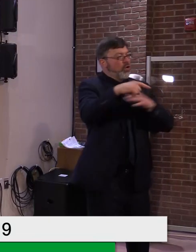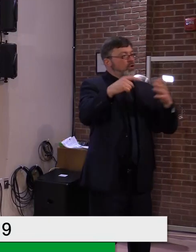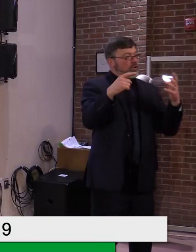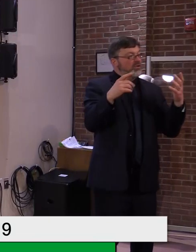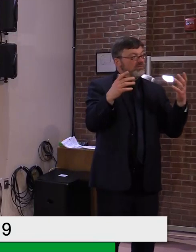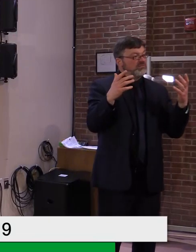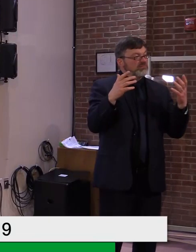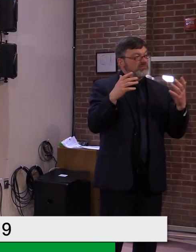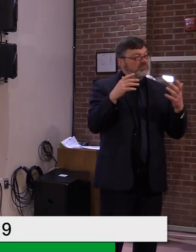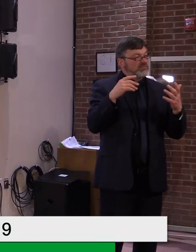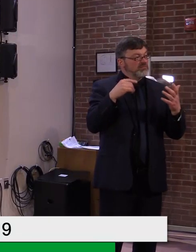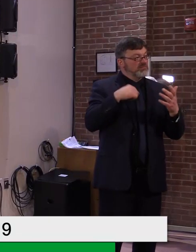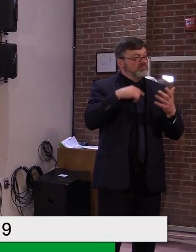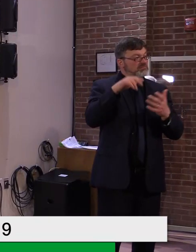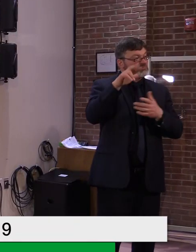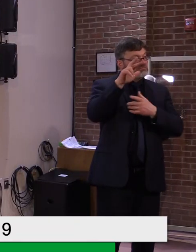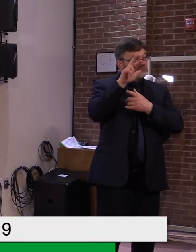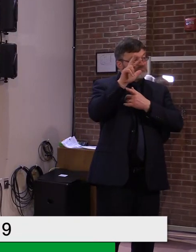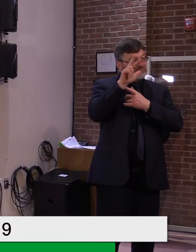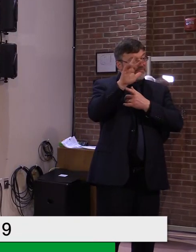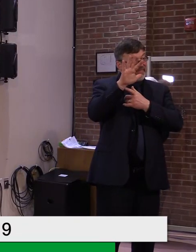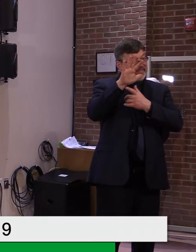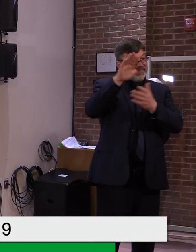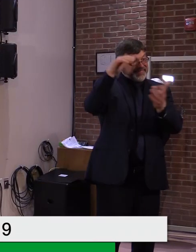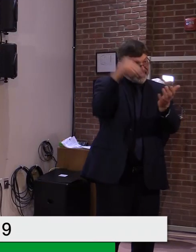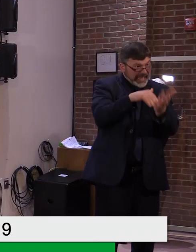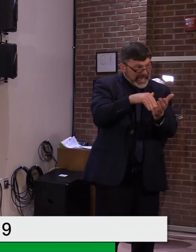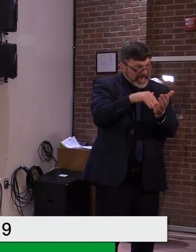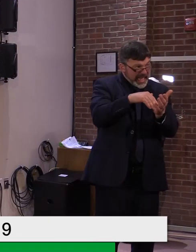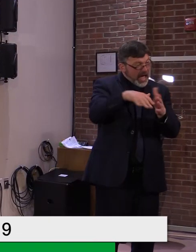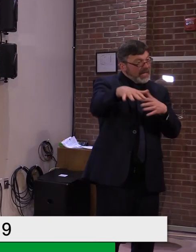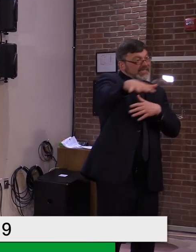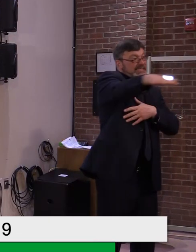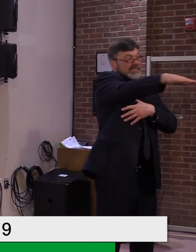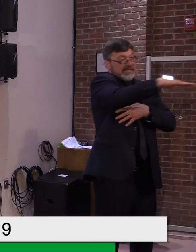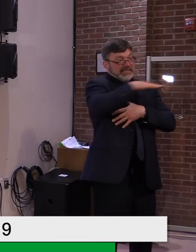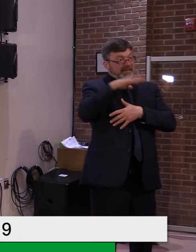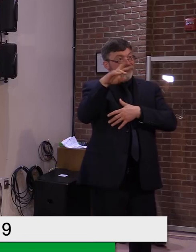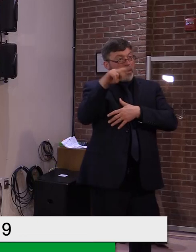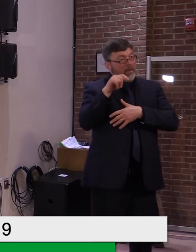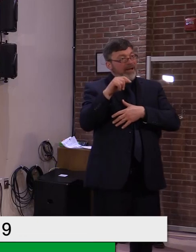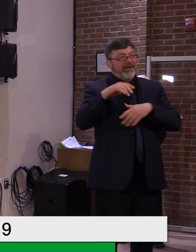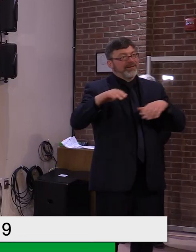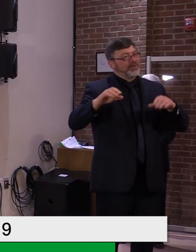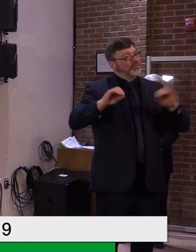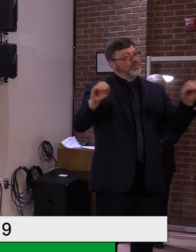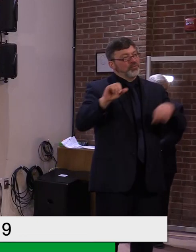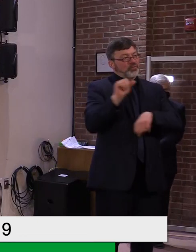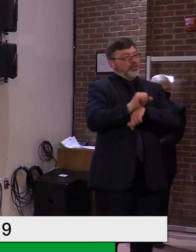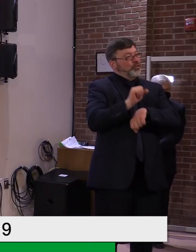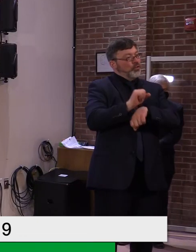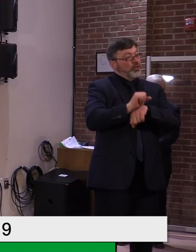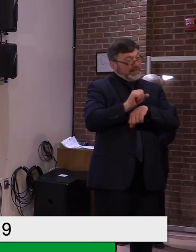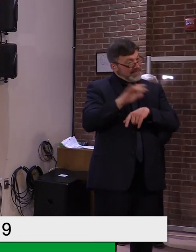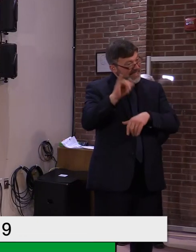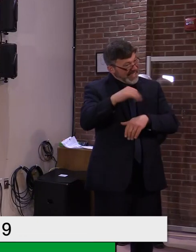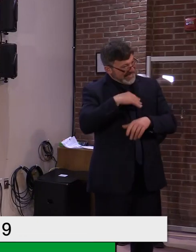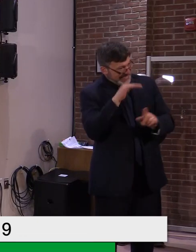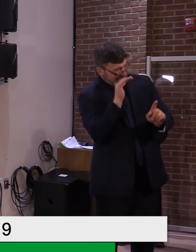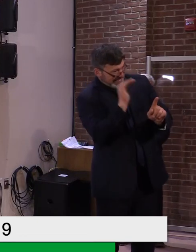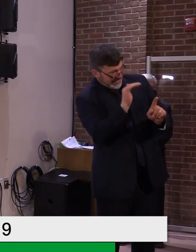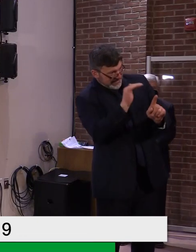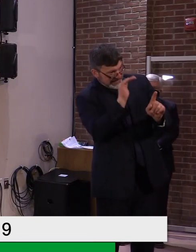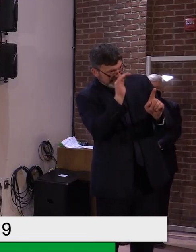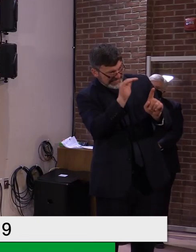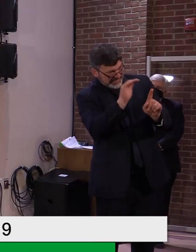continue to advocate for them if they can to go out, go back to work, and hopefully